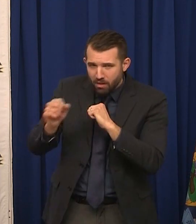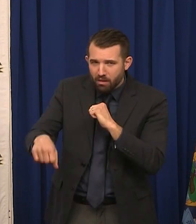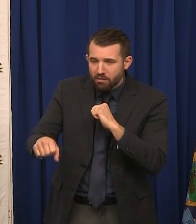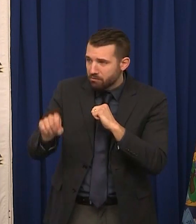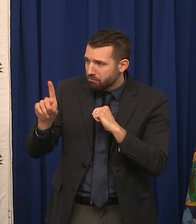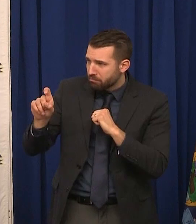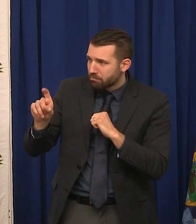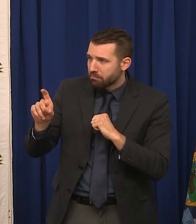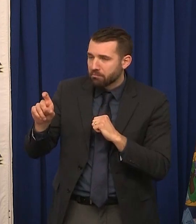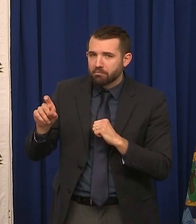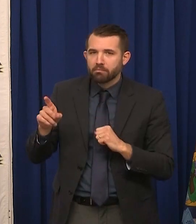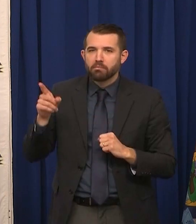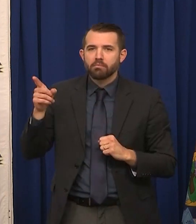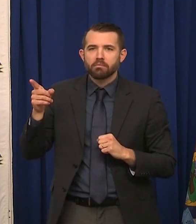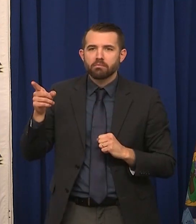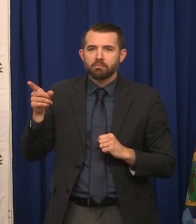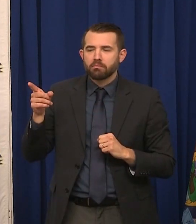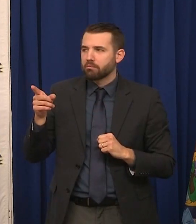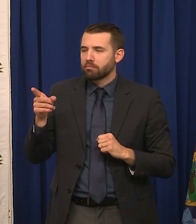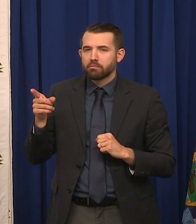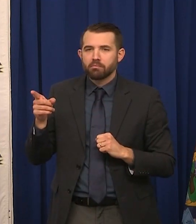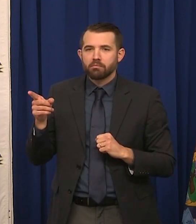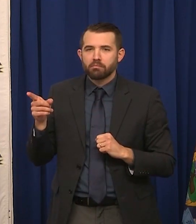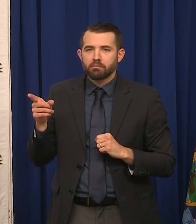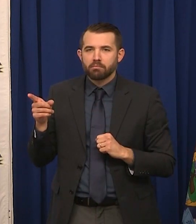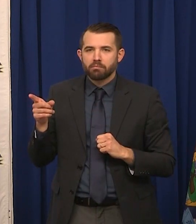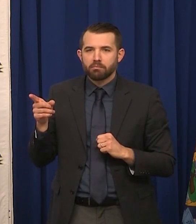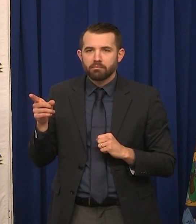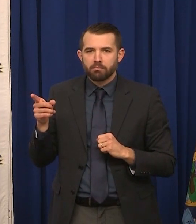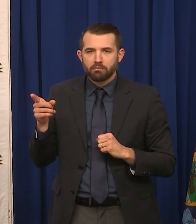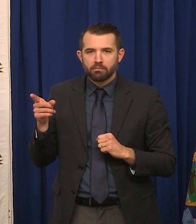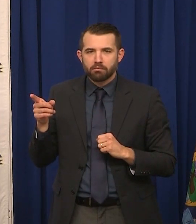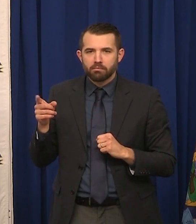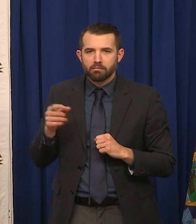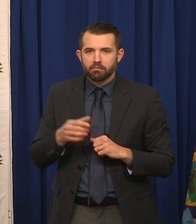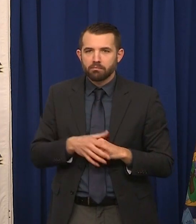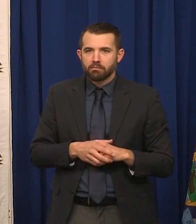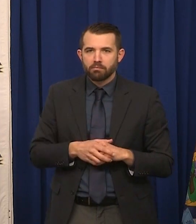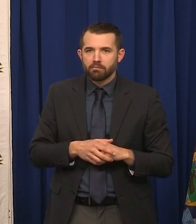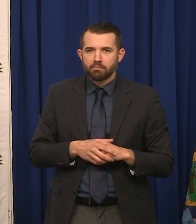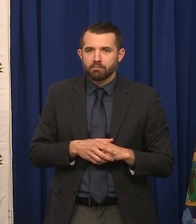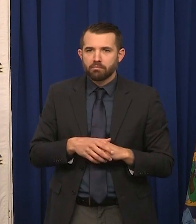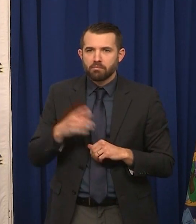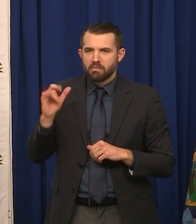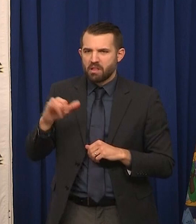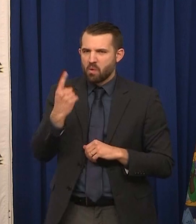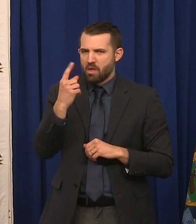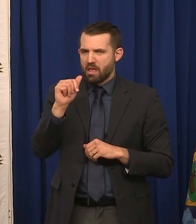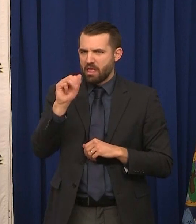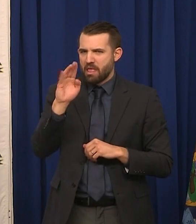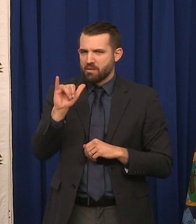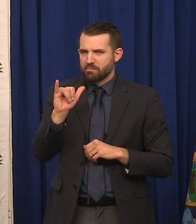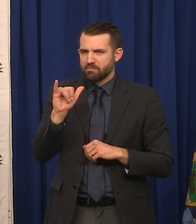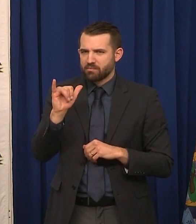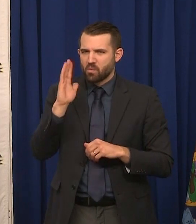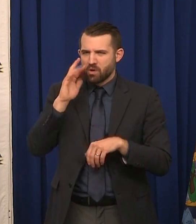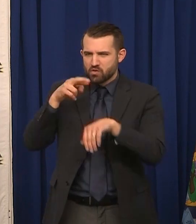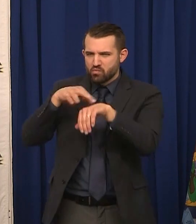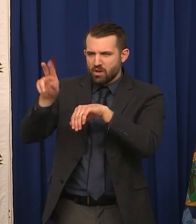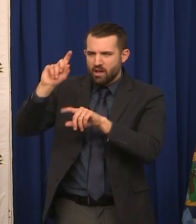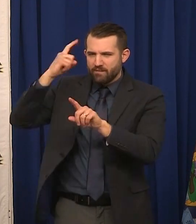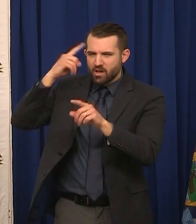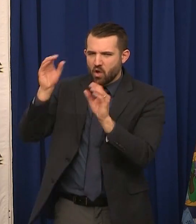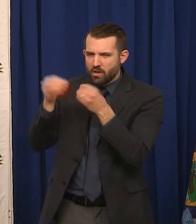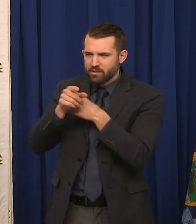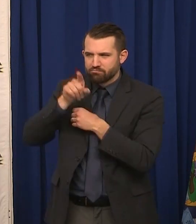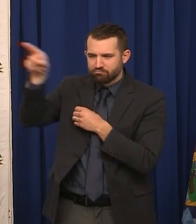Okay, I'll take that one. I think that one, Amy, would be better. I'll refer that to the governor's office, and we'll make